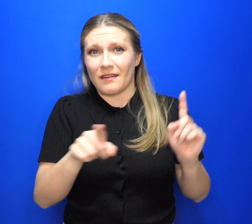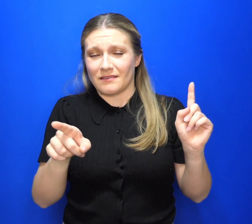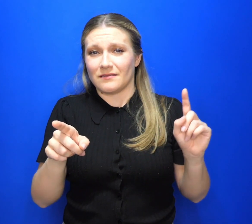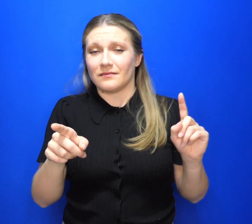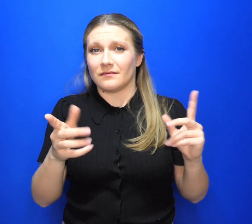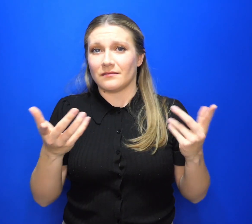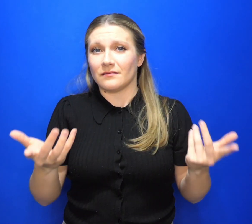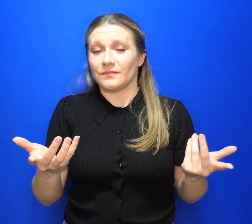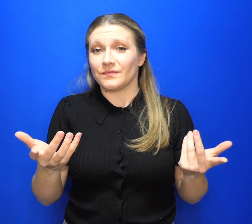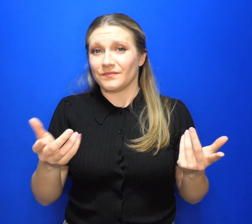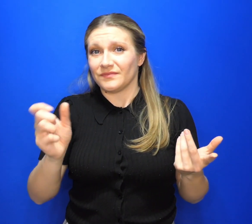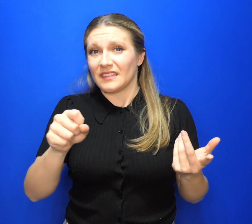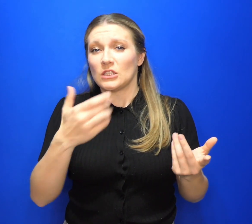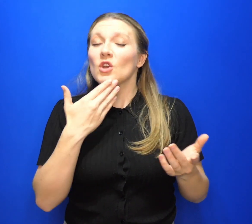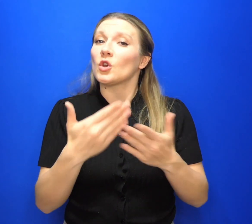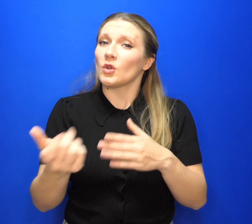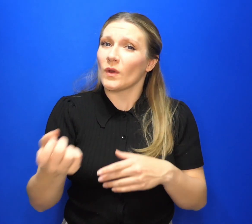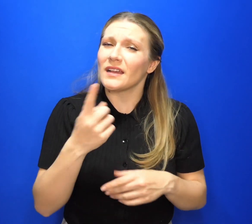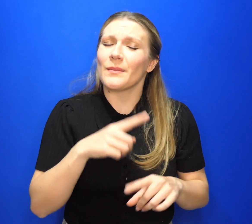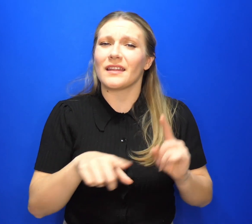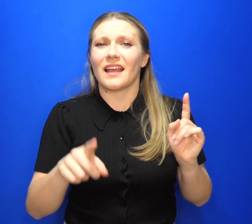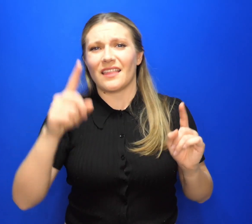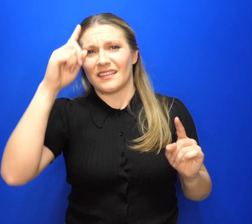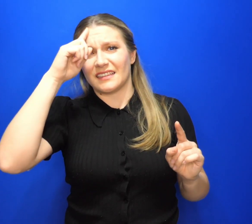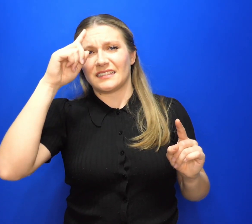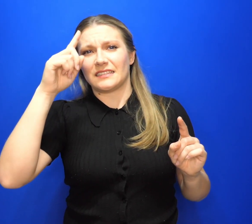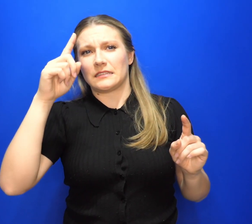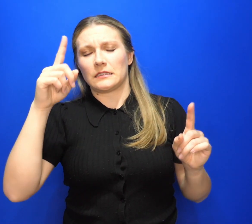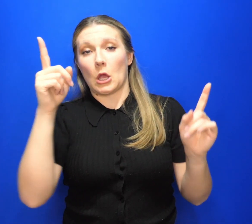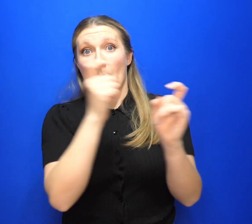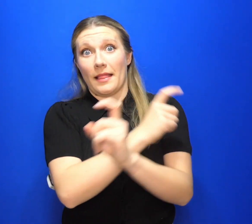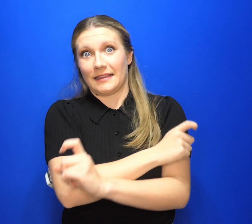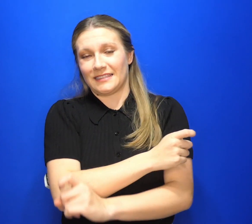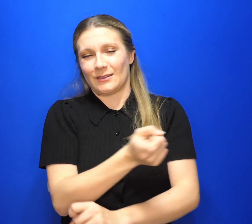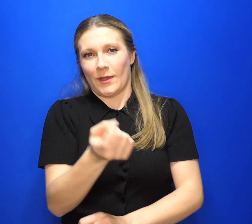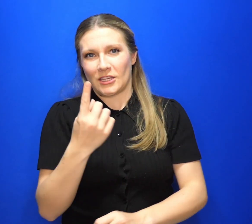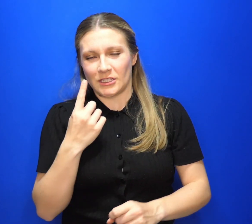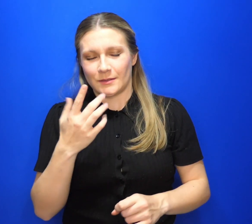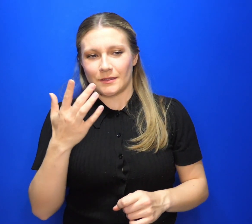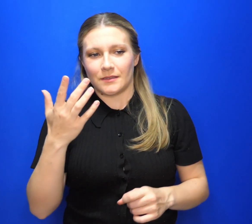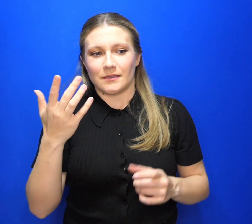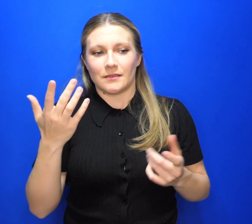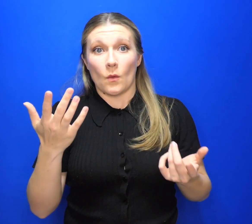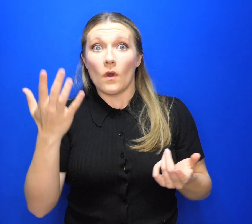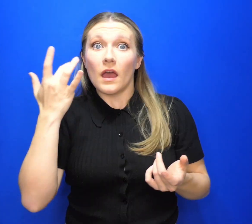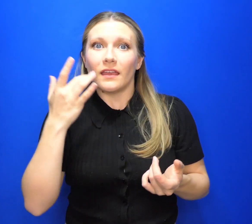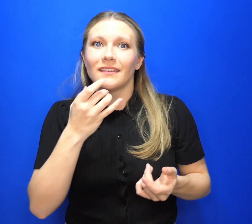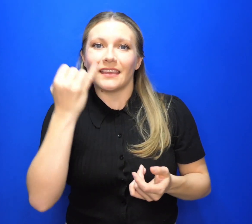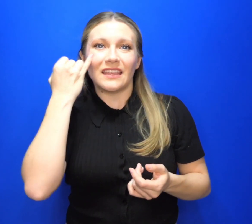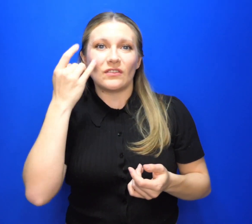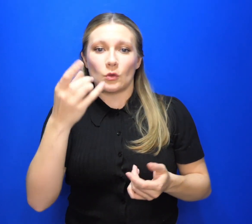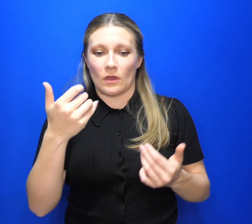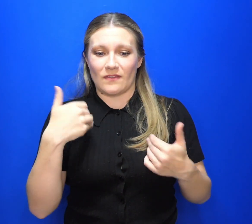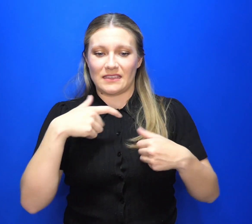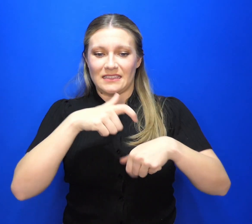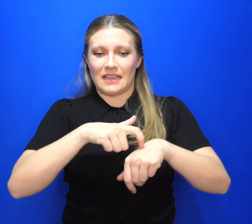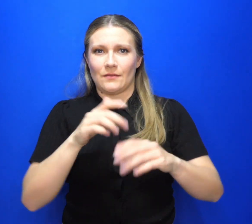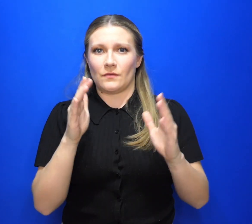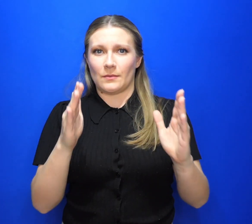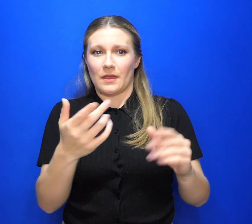but it's a good question, but I think it's a pretty complex question, because if you're in this window where